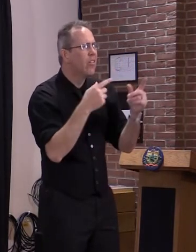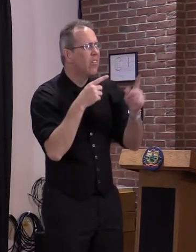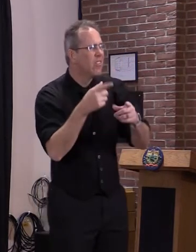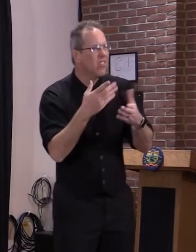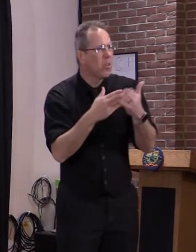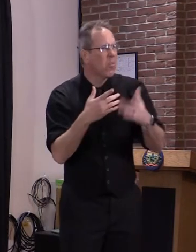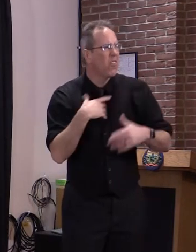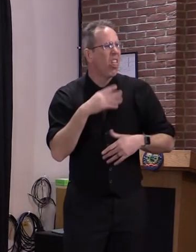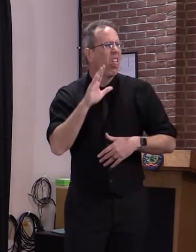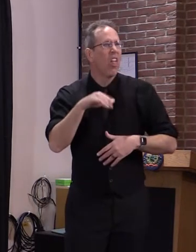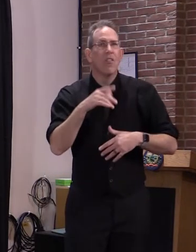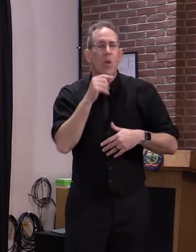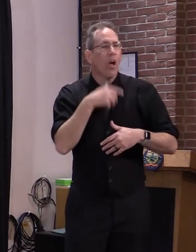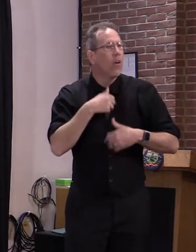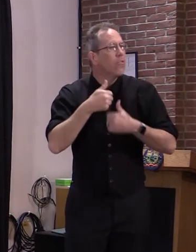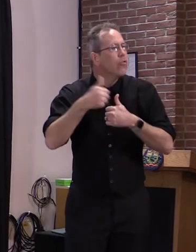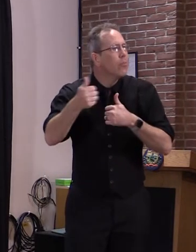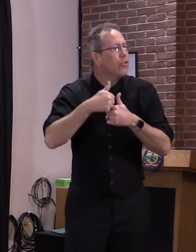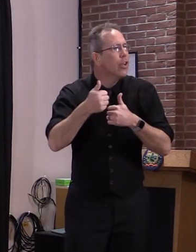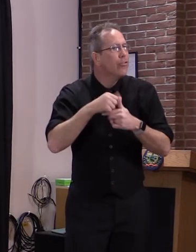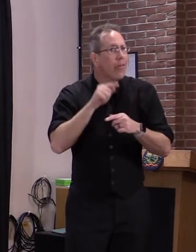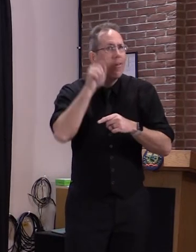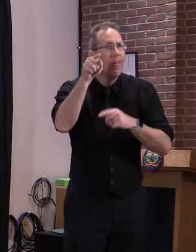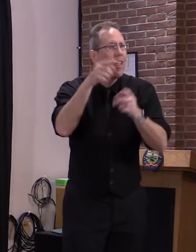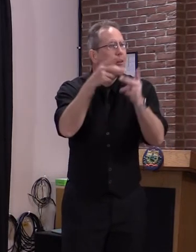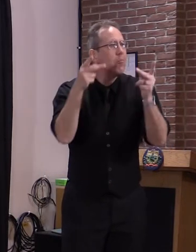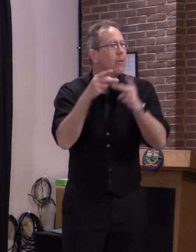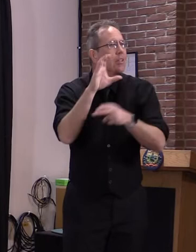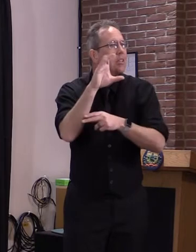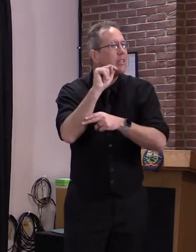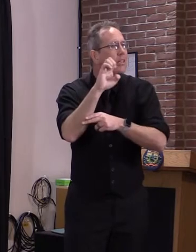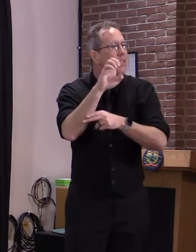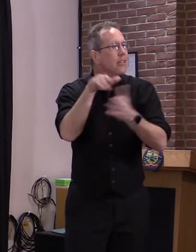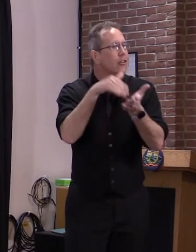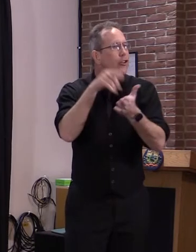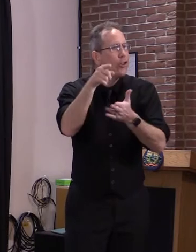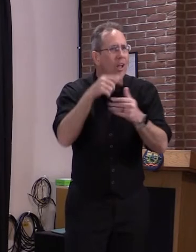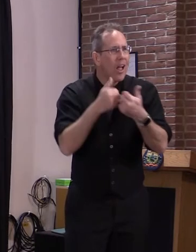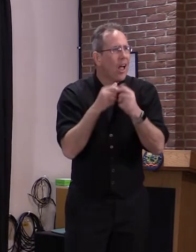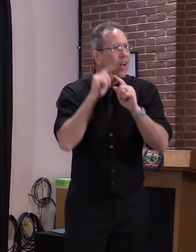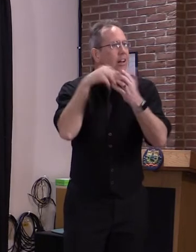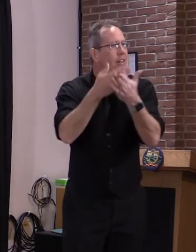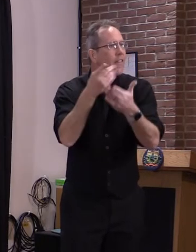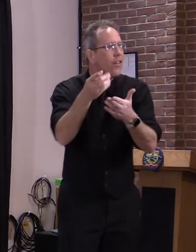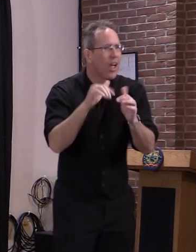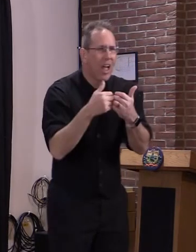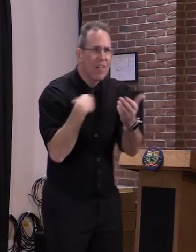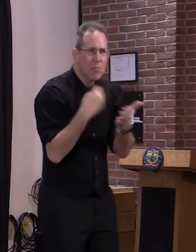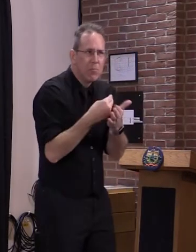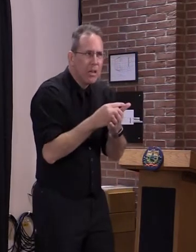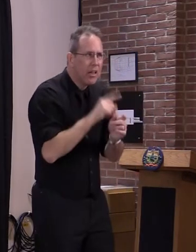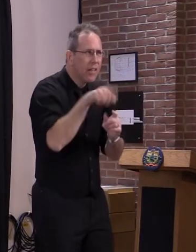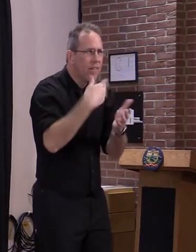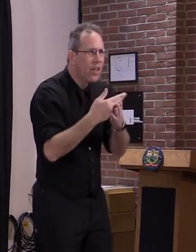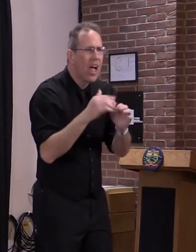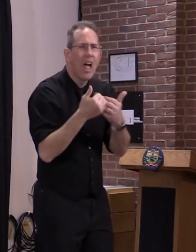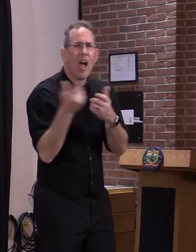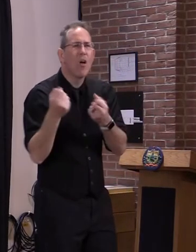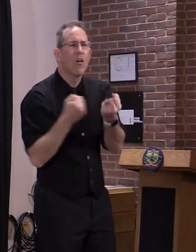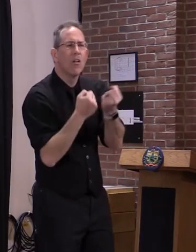address those issues, and where do you see the money that you want to spend on it going to?